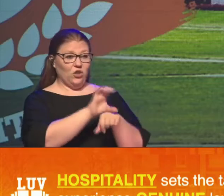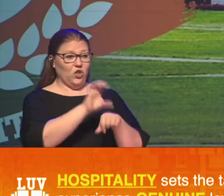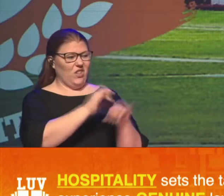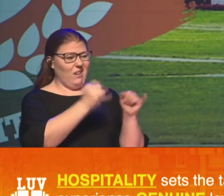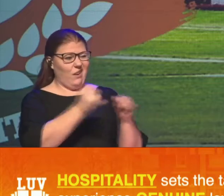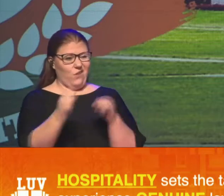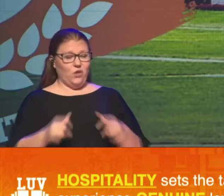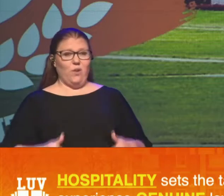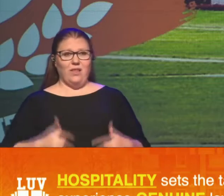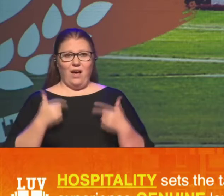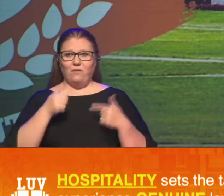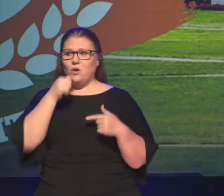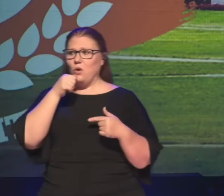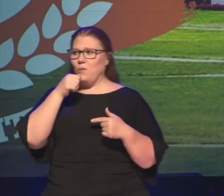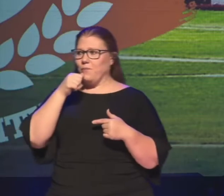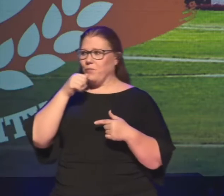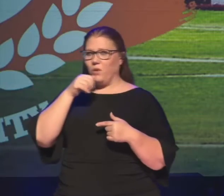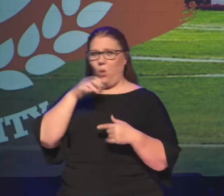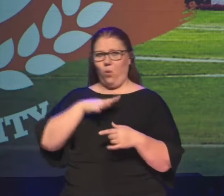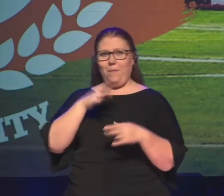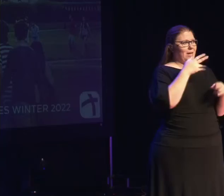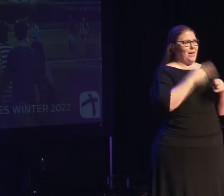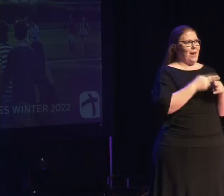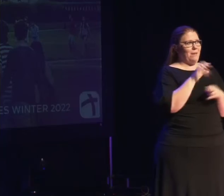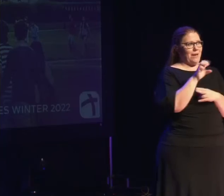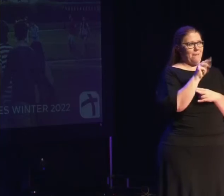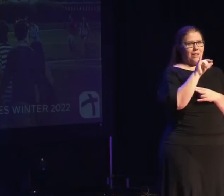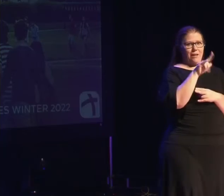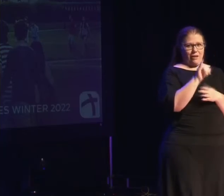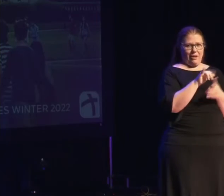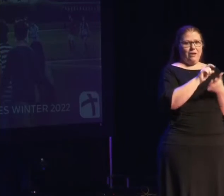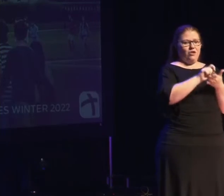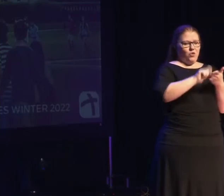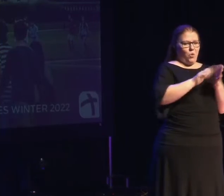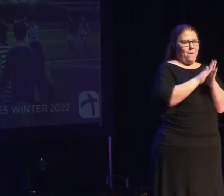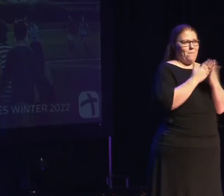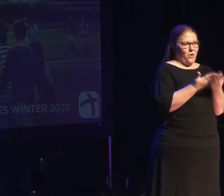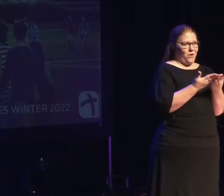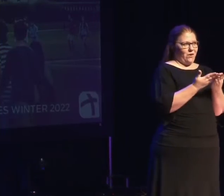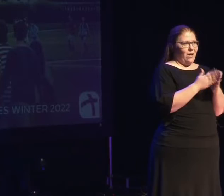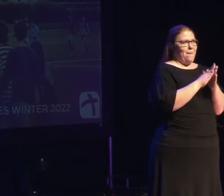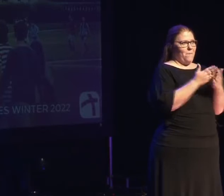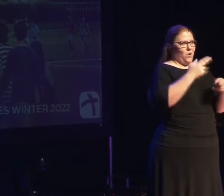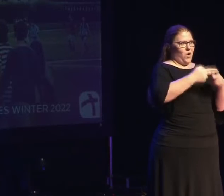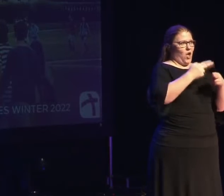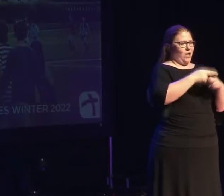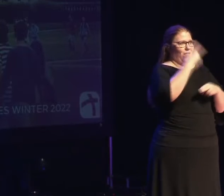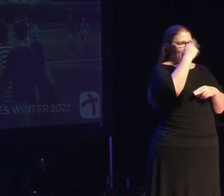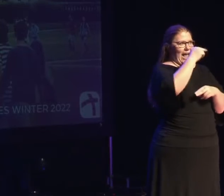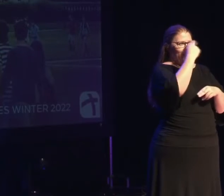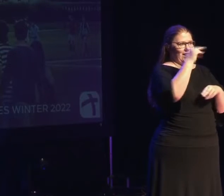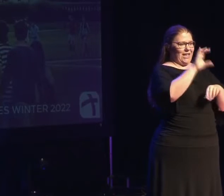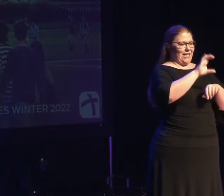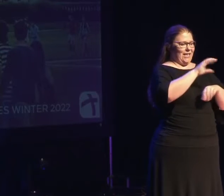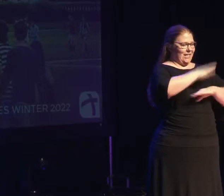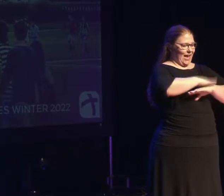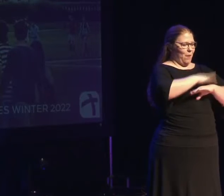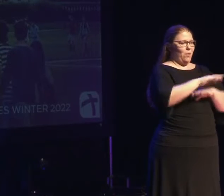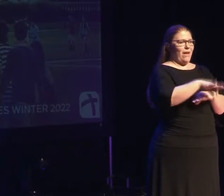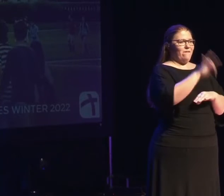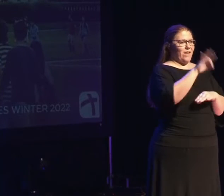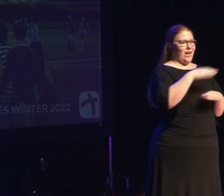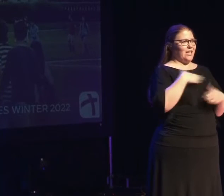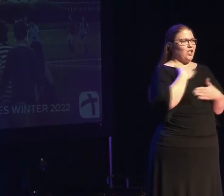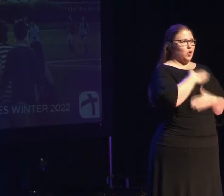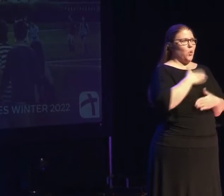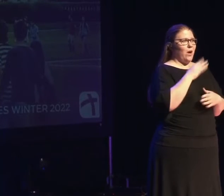lives. So a woman named Emily Stimpson Chapman, she wrote a book, right? She's the author of this book called The Catholic Table, Finding Joy Where